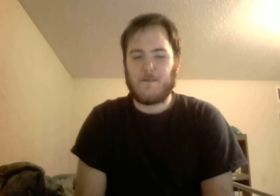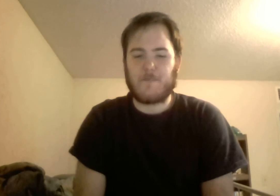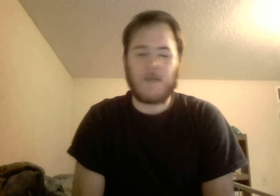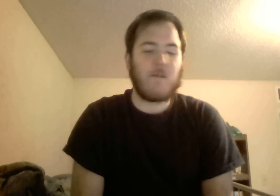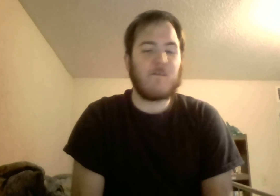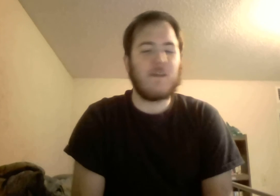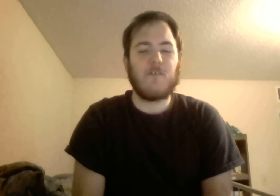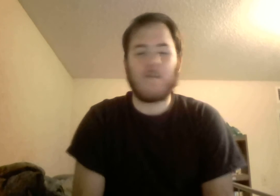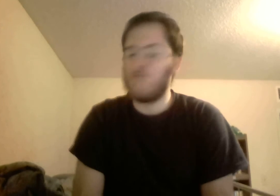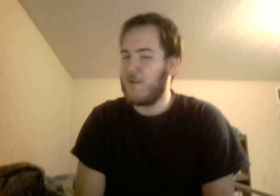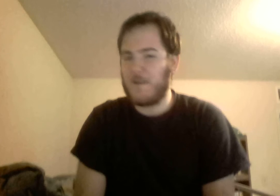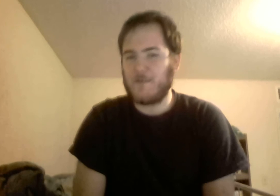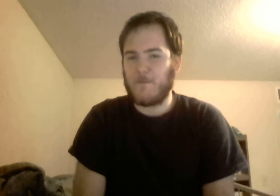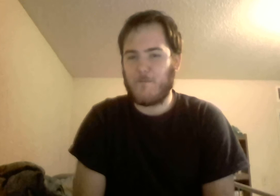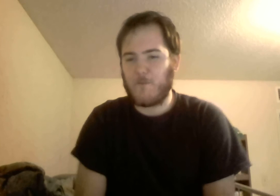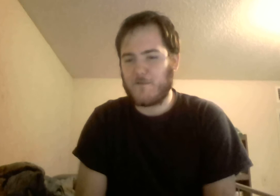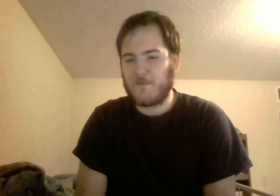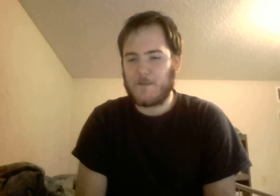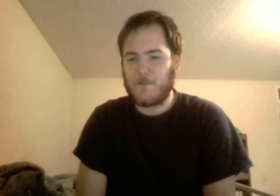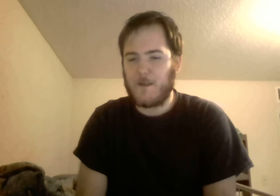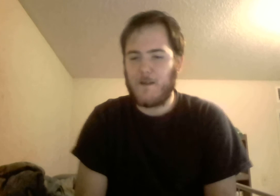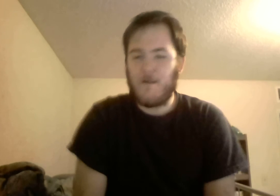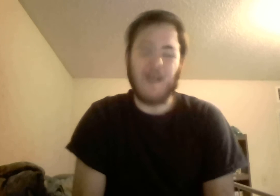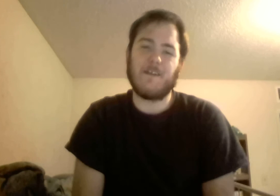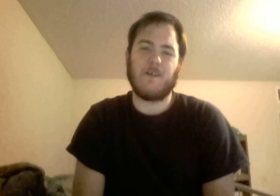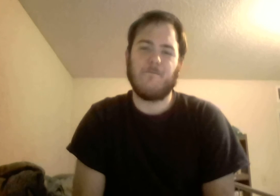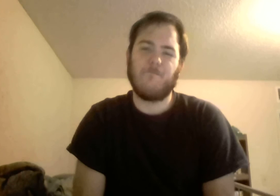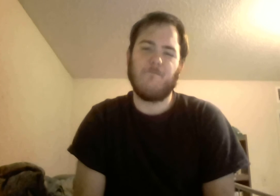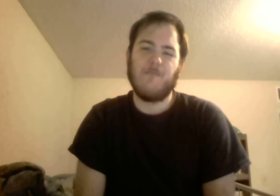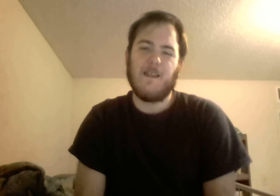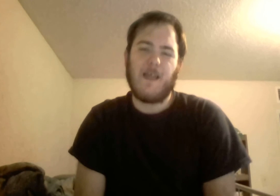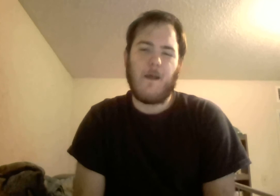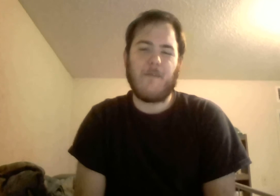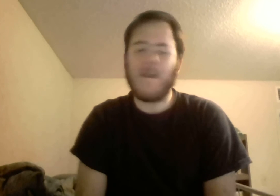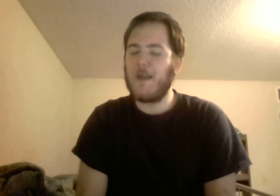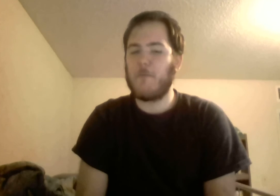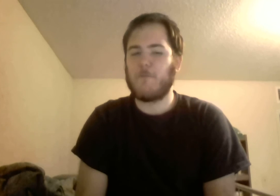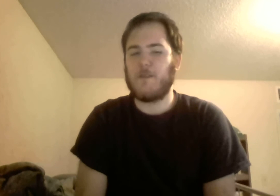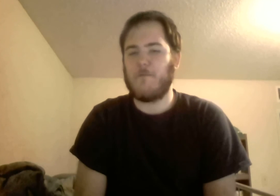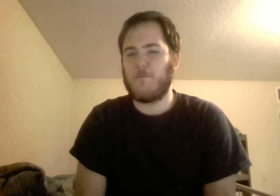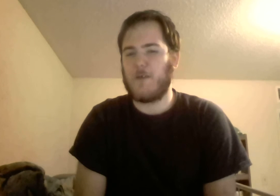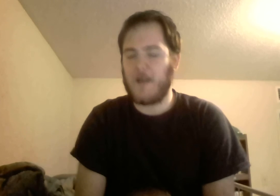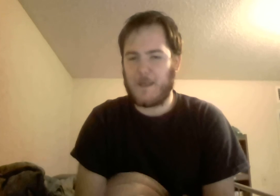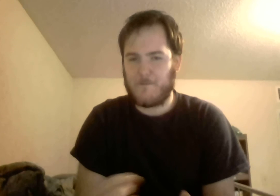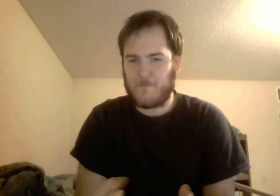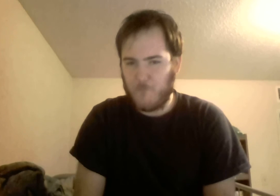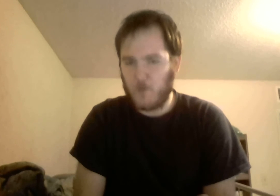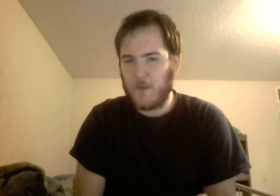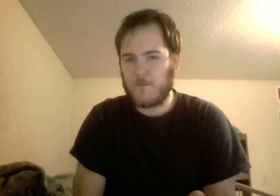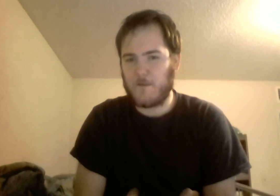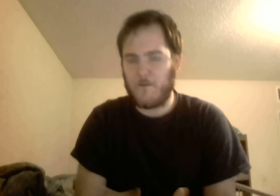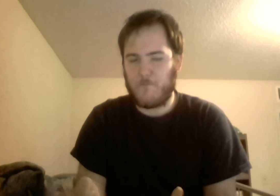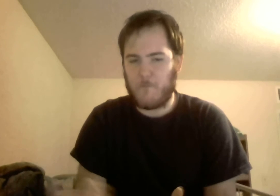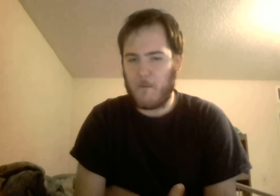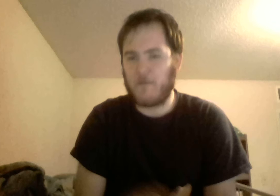It's not my favorite scene like the Twilight Kingdom, unfortunately, but I don't know. And that kind of brings me to the point. I did the list of the best deck